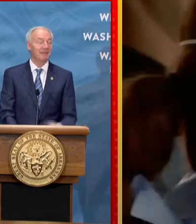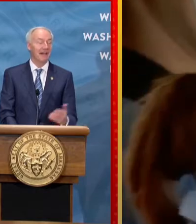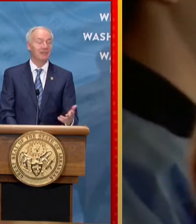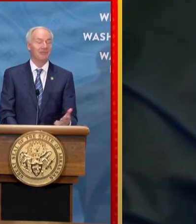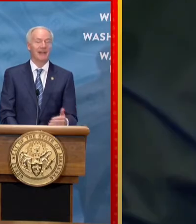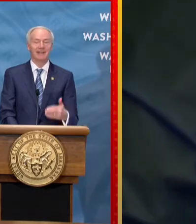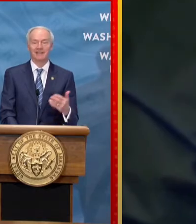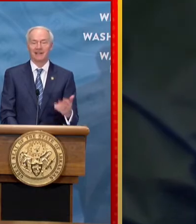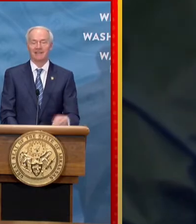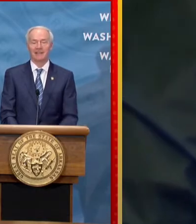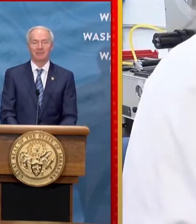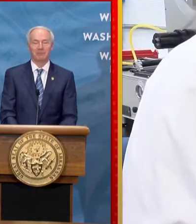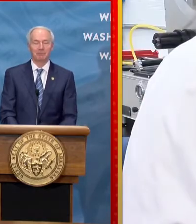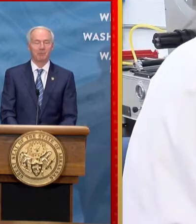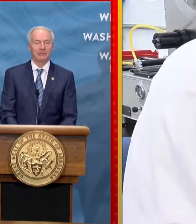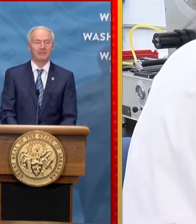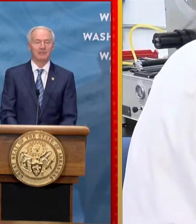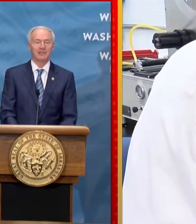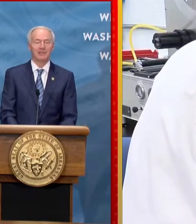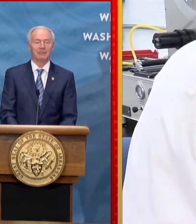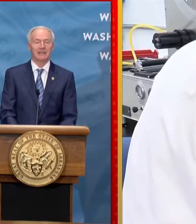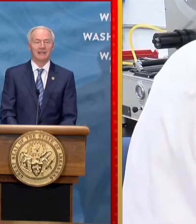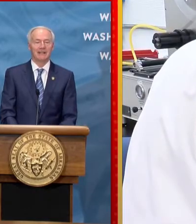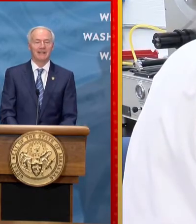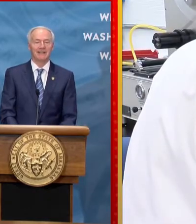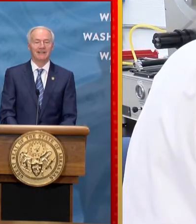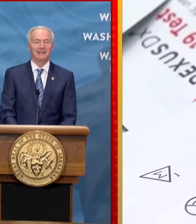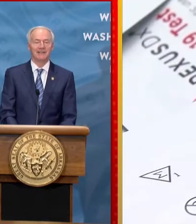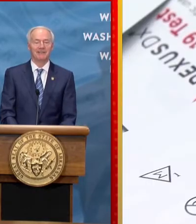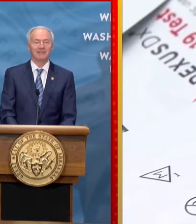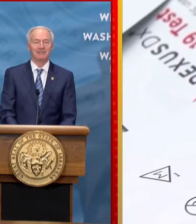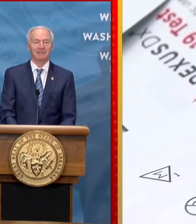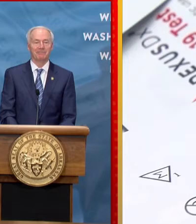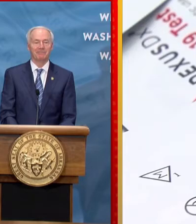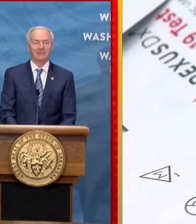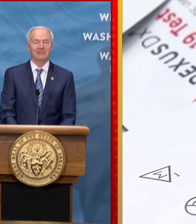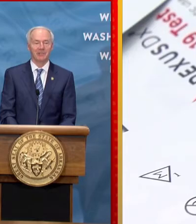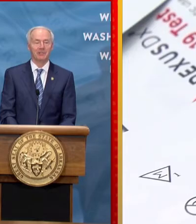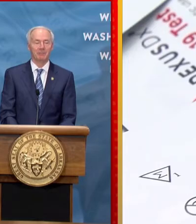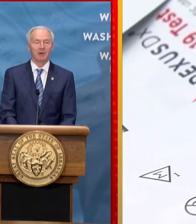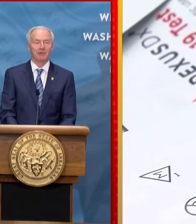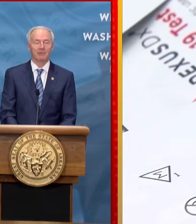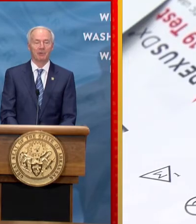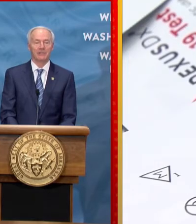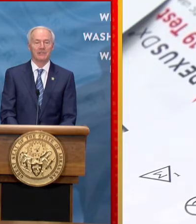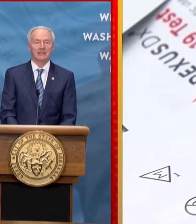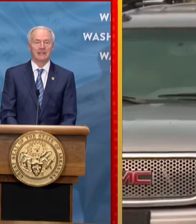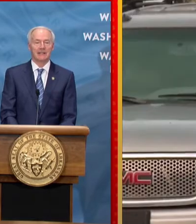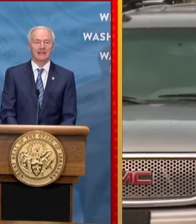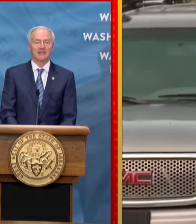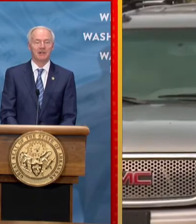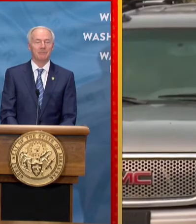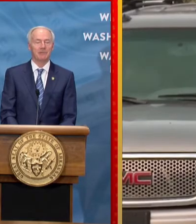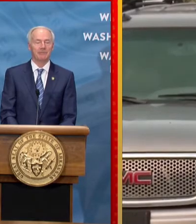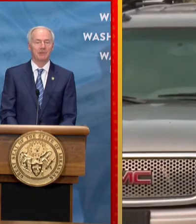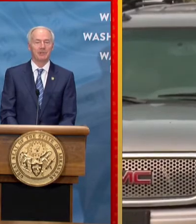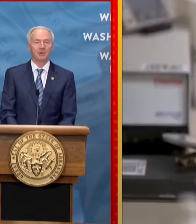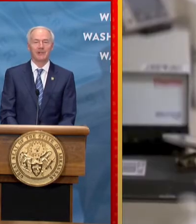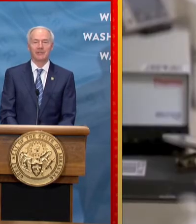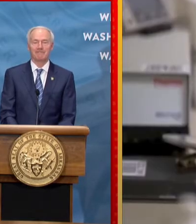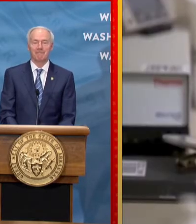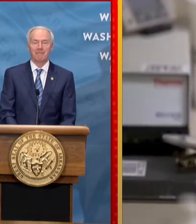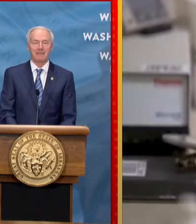they value that. I think it's rewarding to them, and they're they're a good partner for us. In terms of the